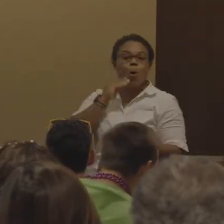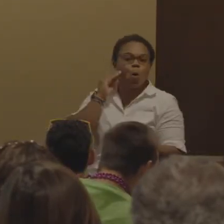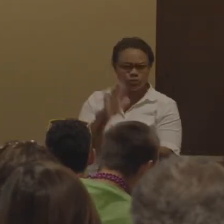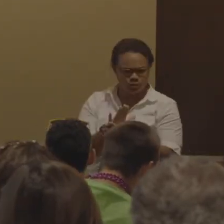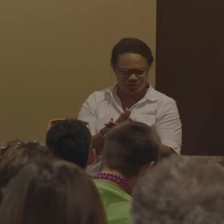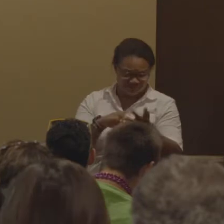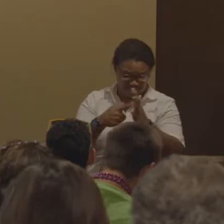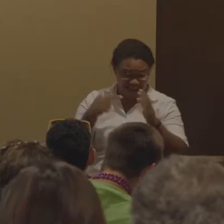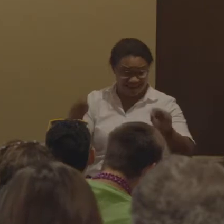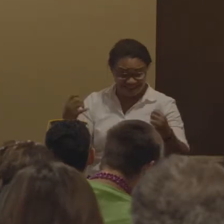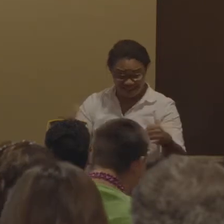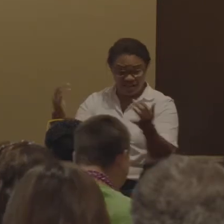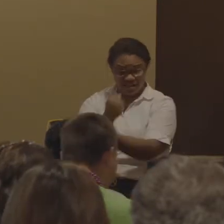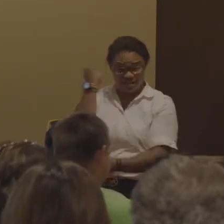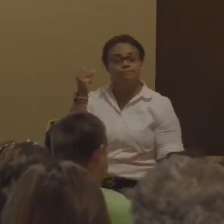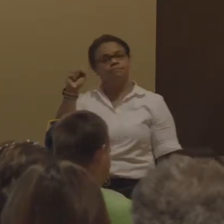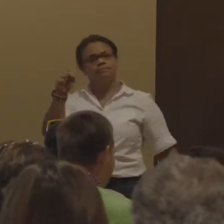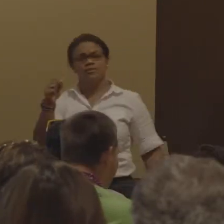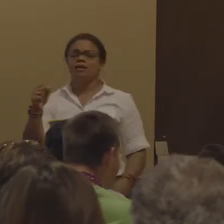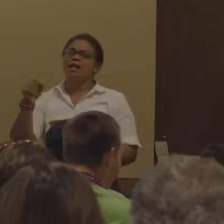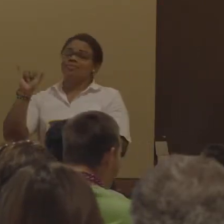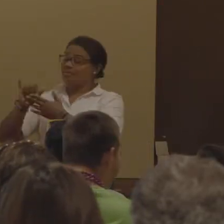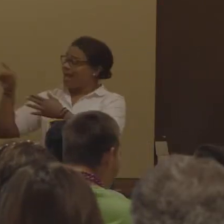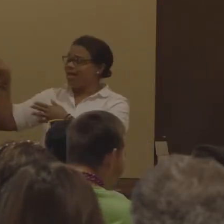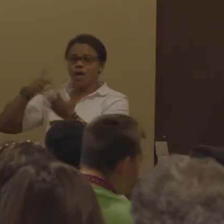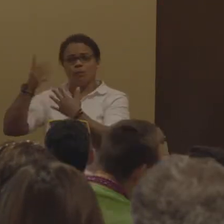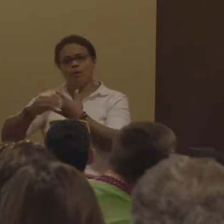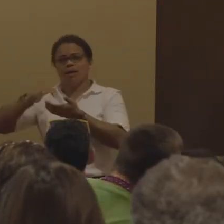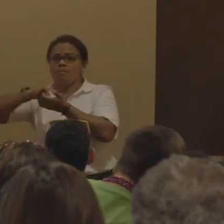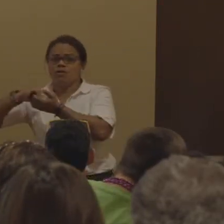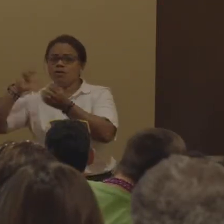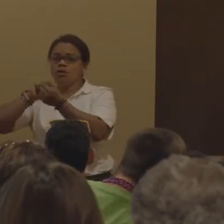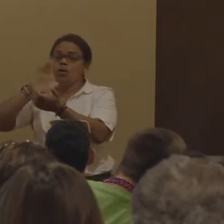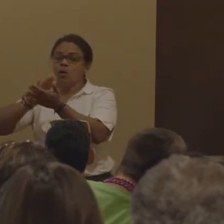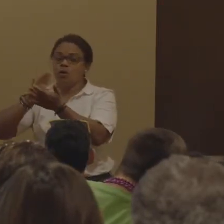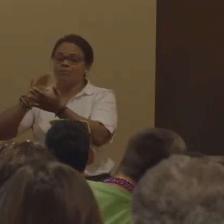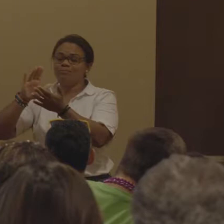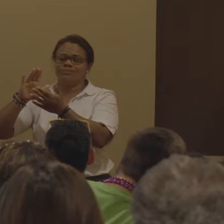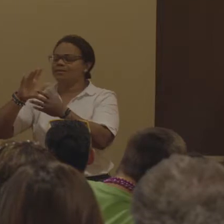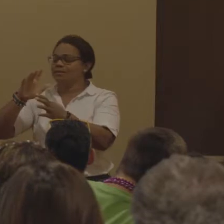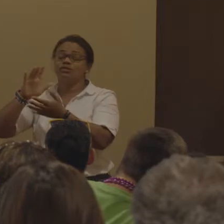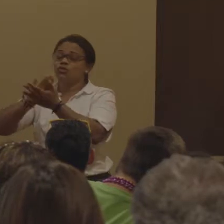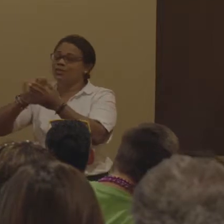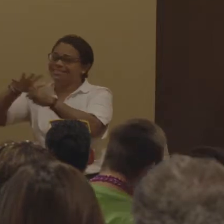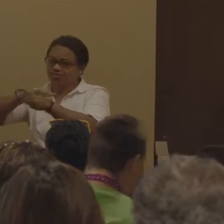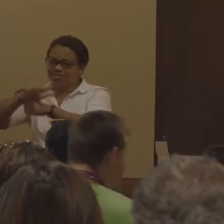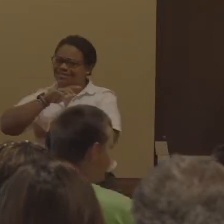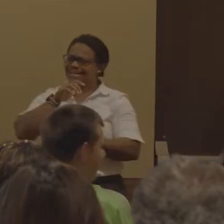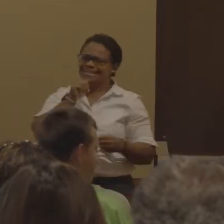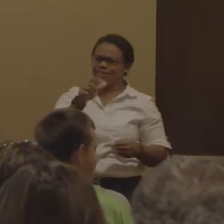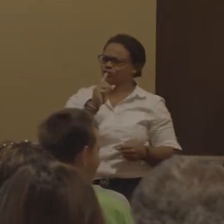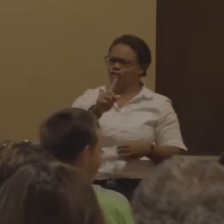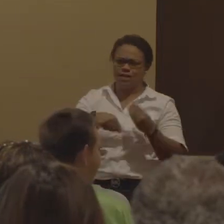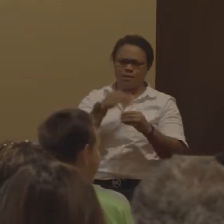school district, as well as VR and the employer. So I'm not If you're a 100% sure, homeschooler, how I'm not do you do it? 100% sure on that, so we would have to